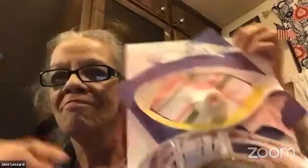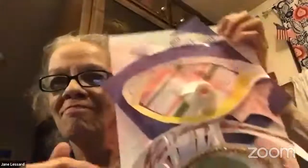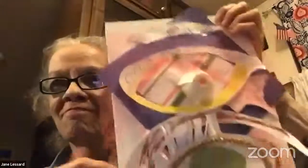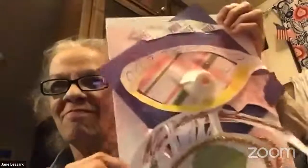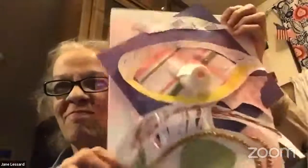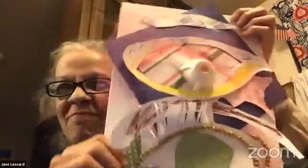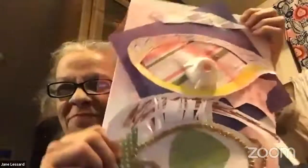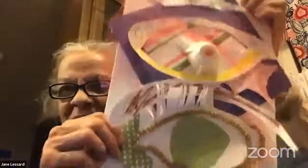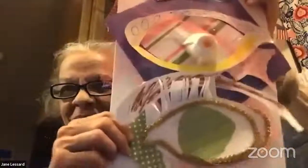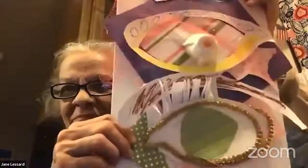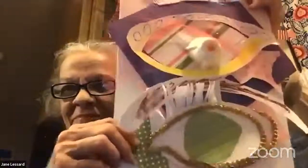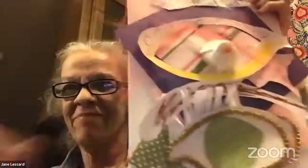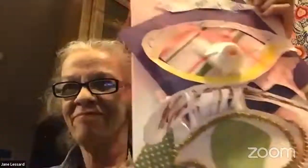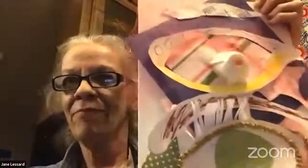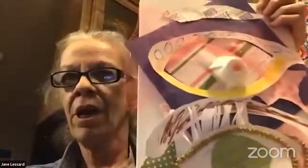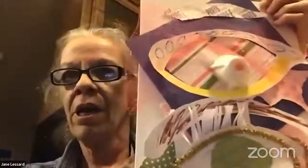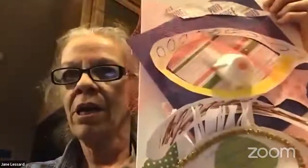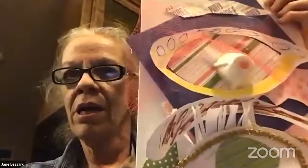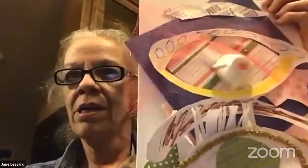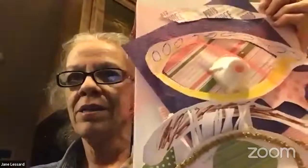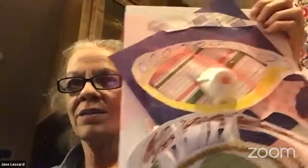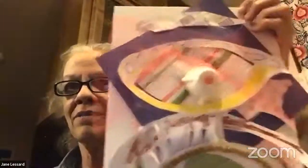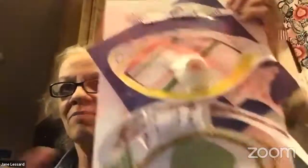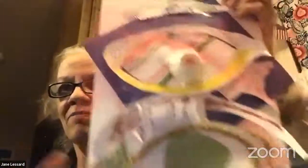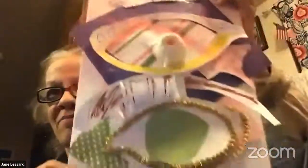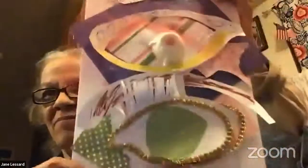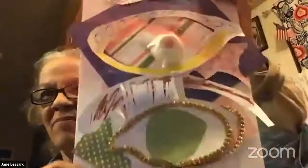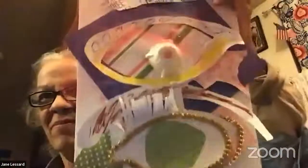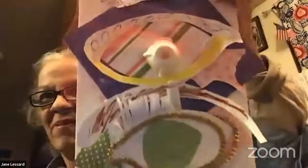color. Take in information.